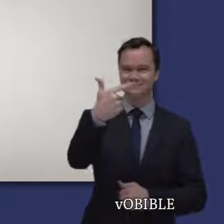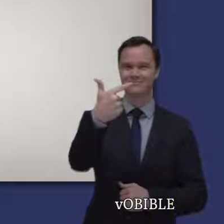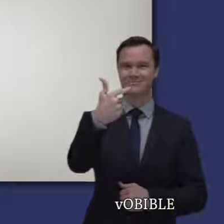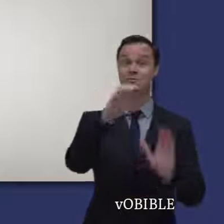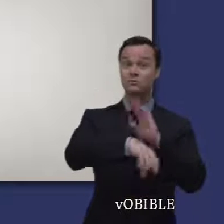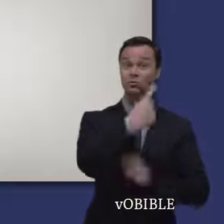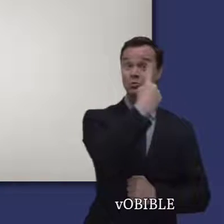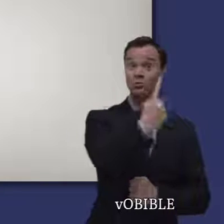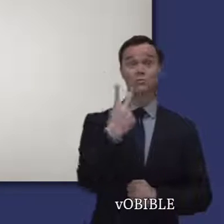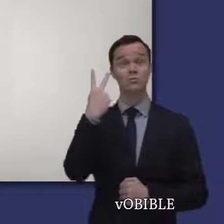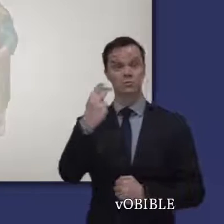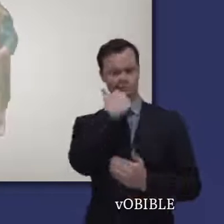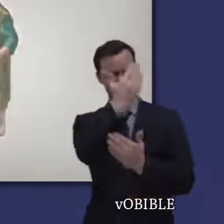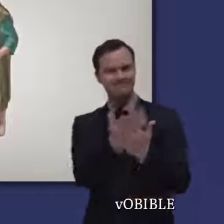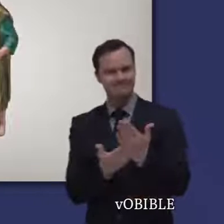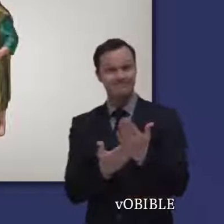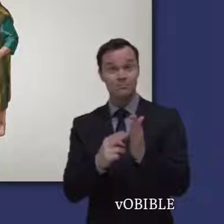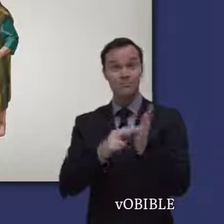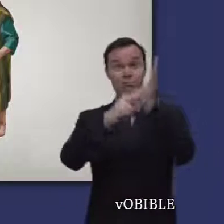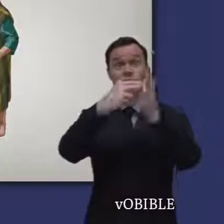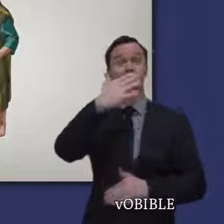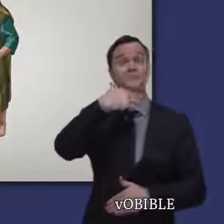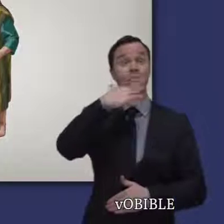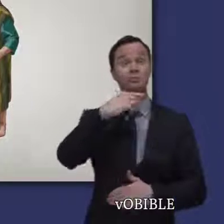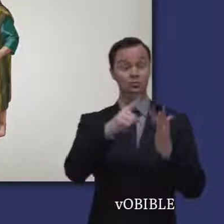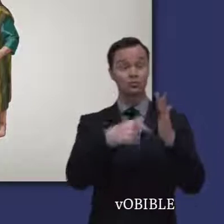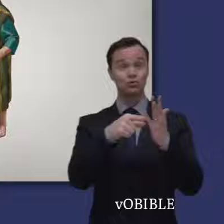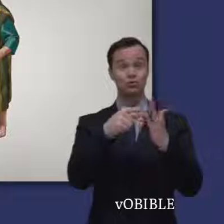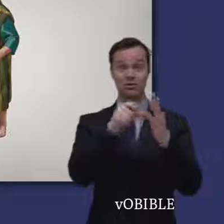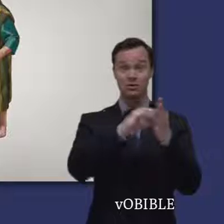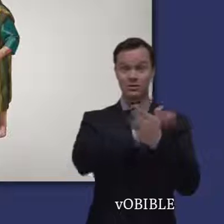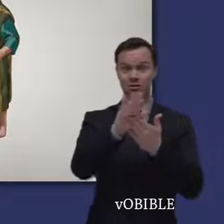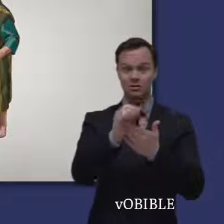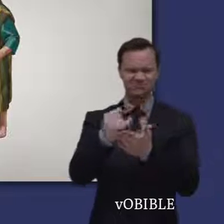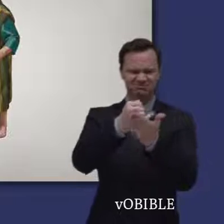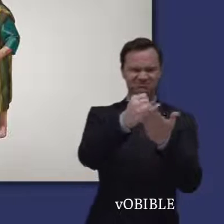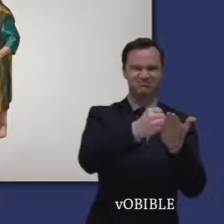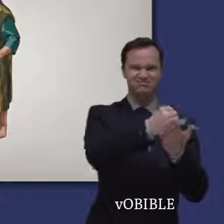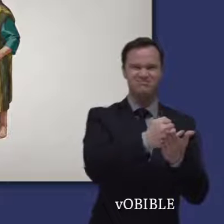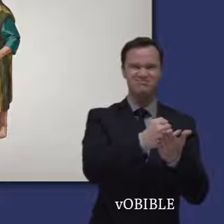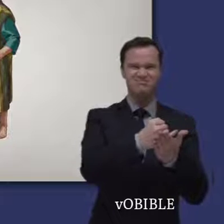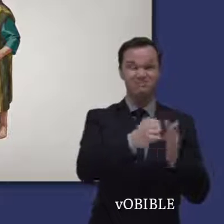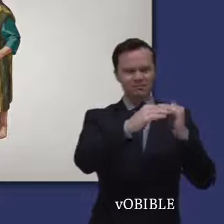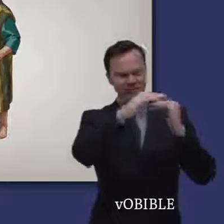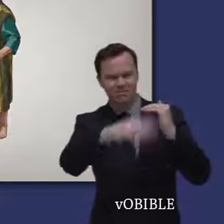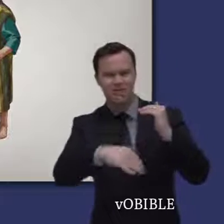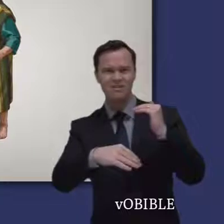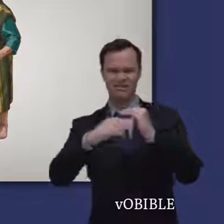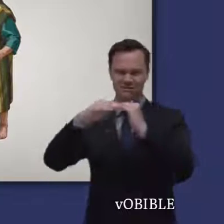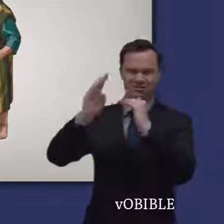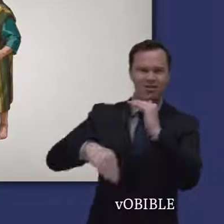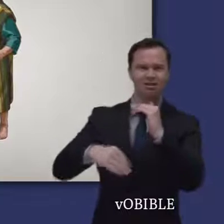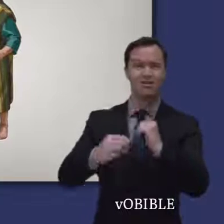chapters. Chapters 1 and 2 disclose the revolt of Israel and Judah, the injustices